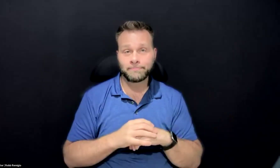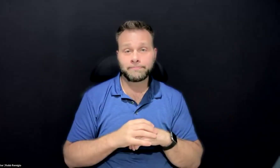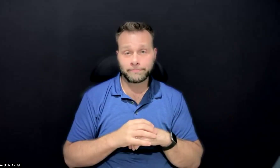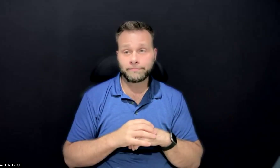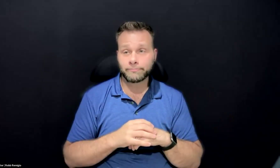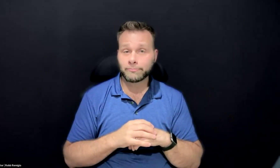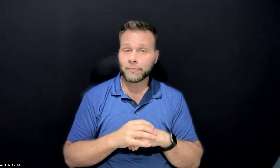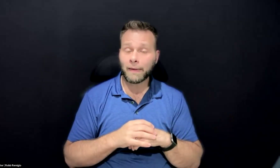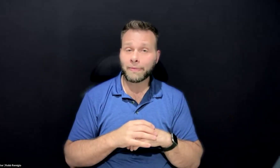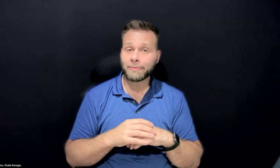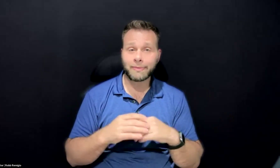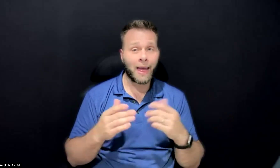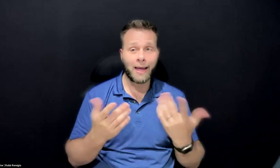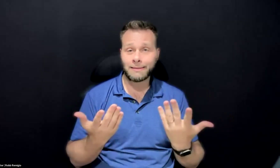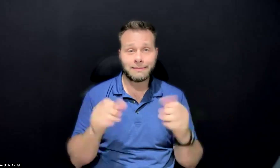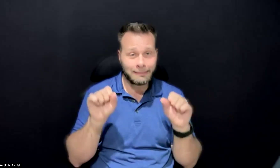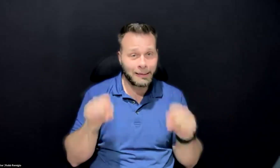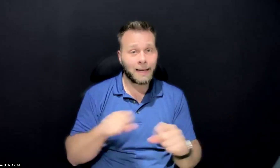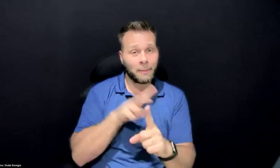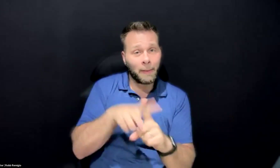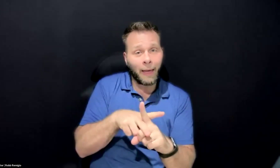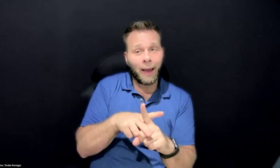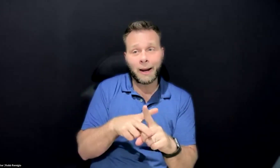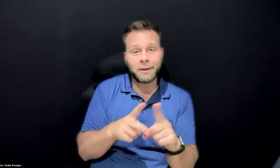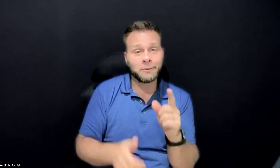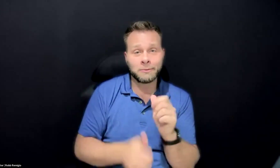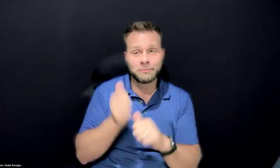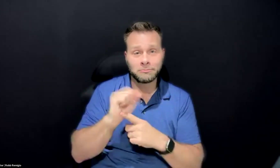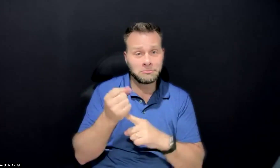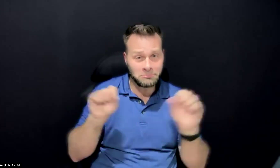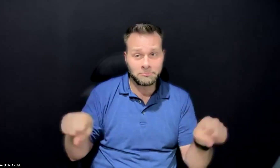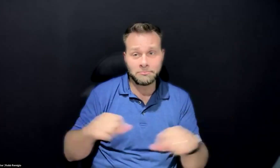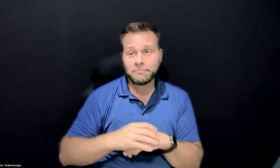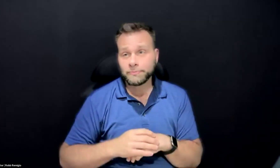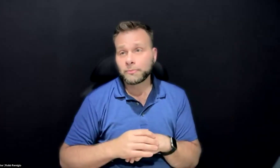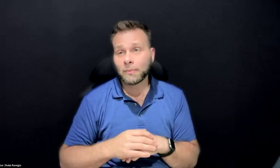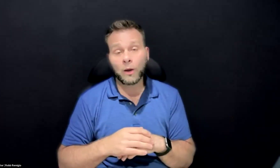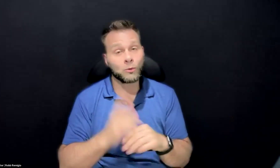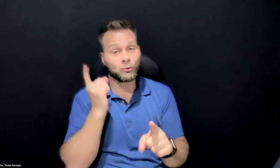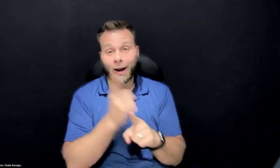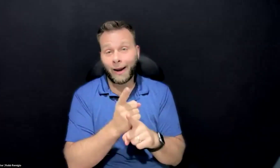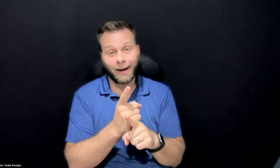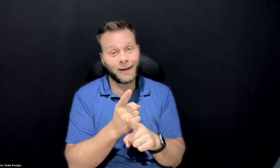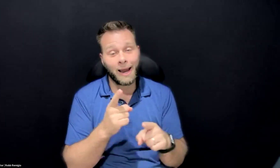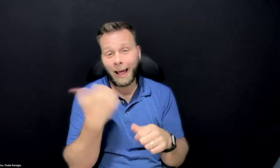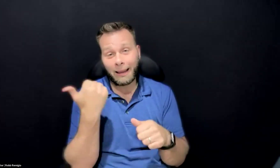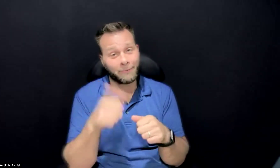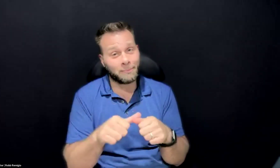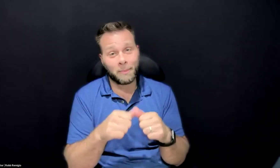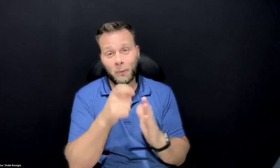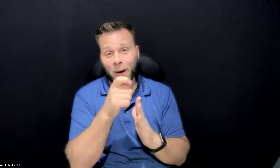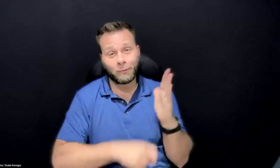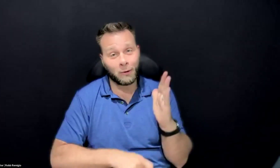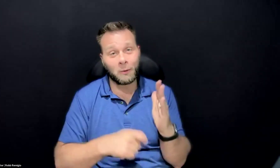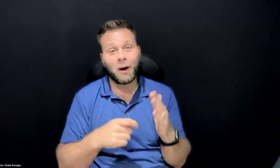is universally accessible and very inclusive. I also use it a lot too because I can't remember half the things that I wrote. So this resource is more